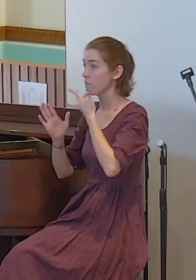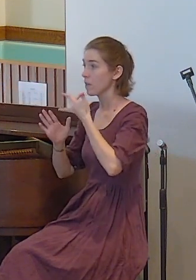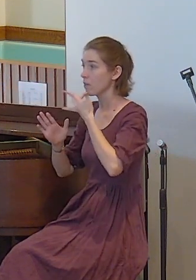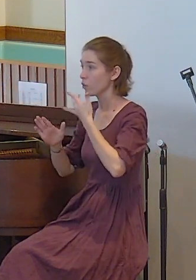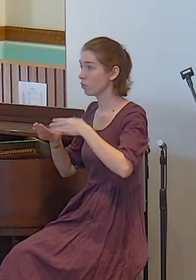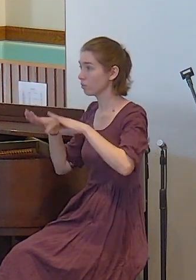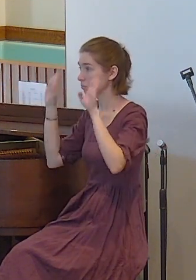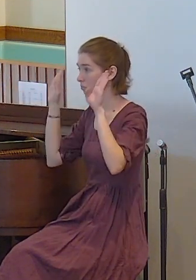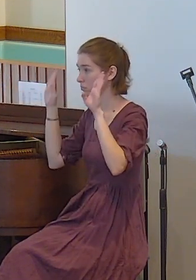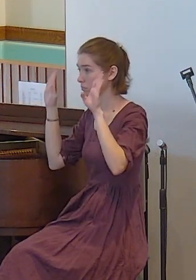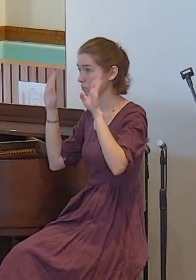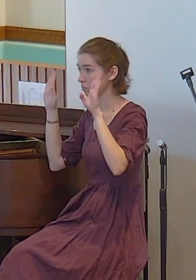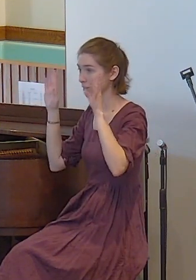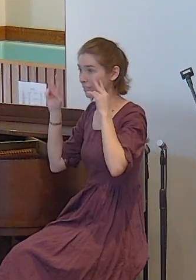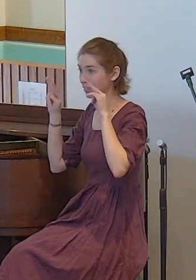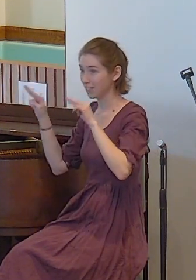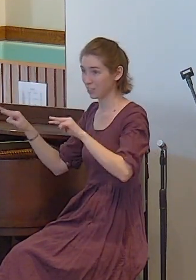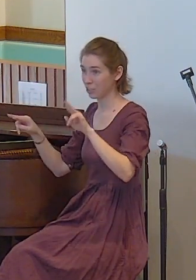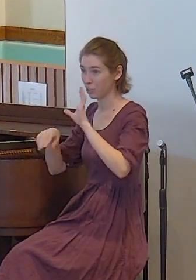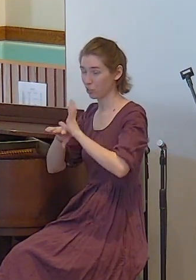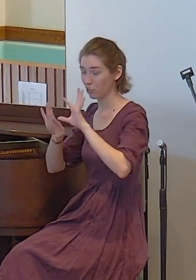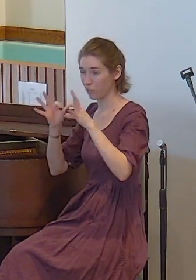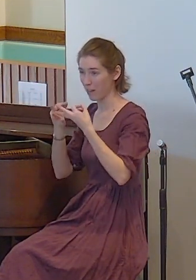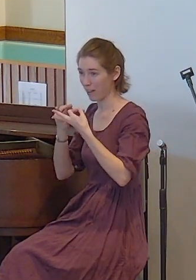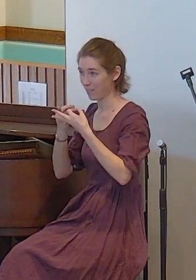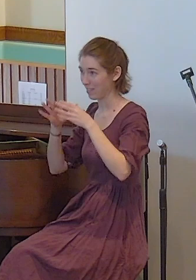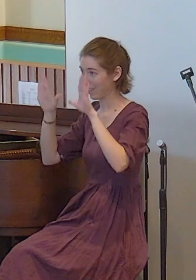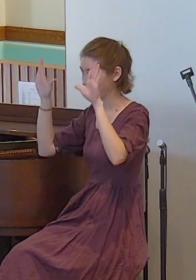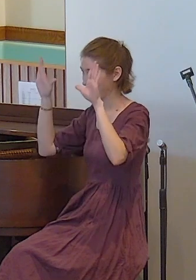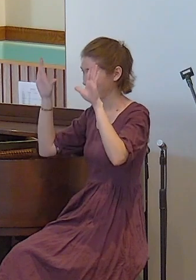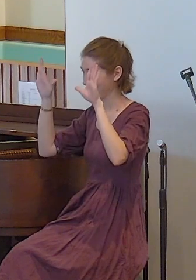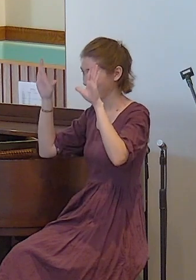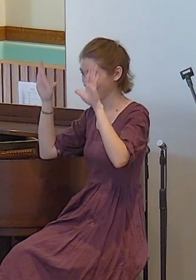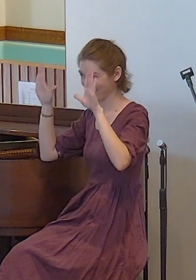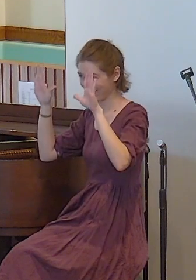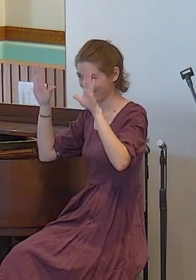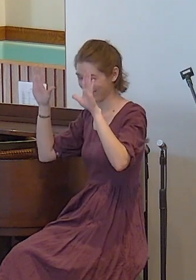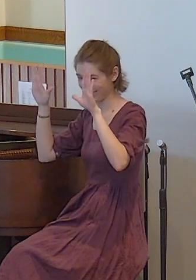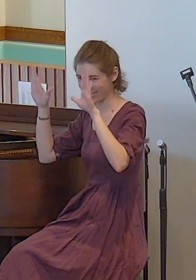favor? Turn around and look at your church family, guys. Keep your hands up.